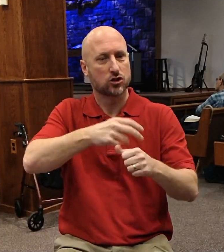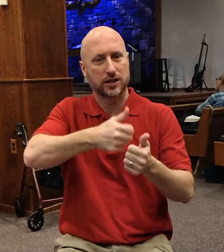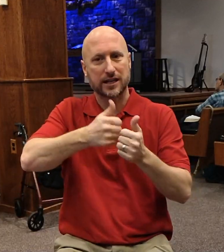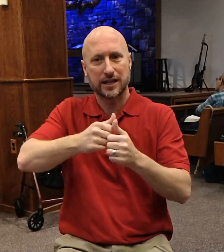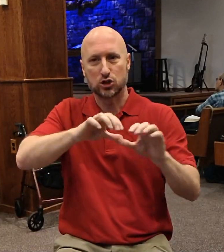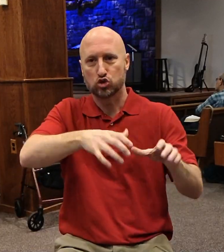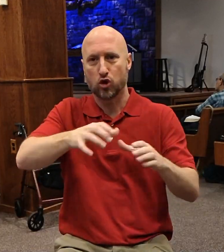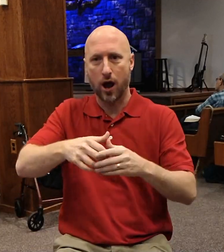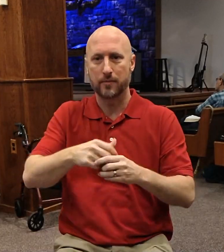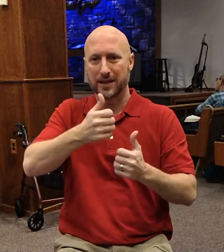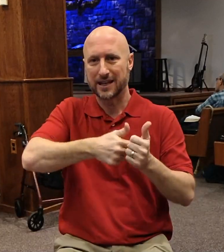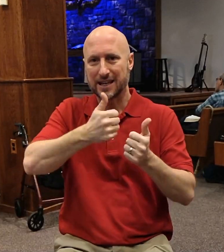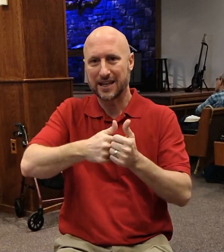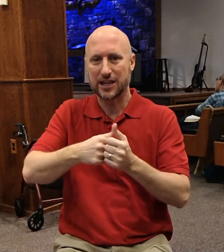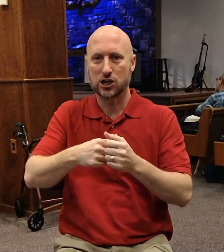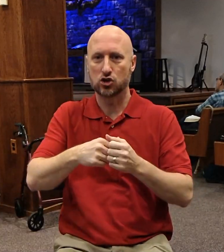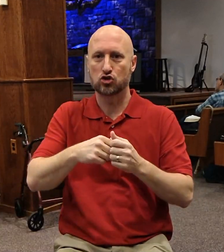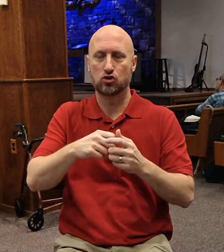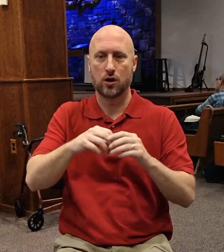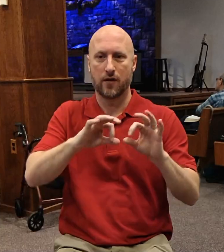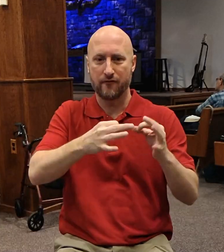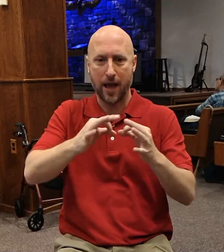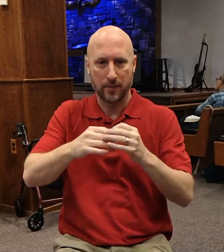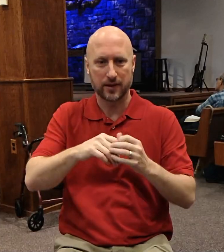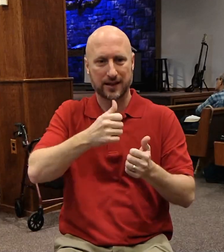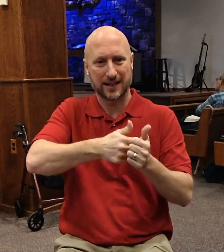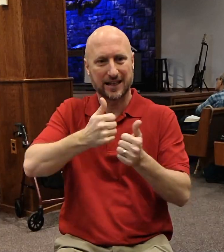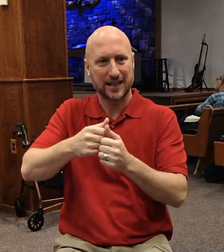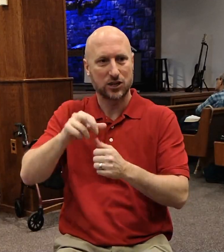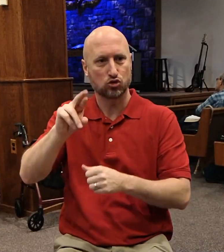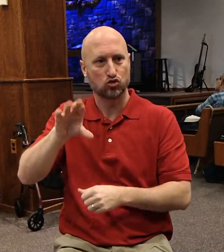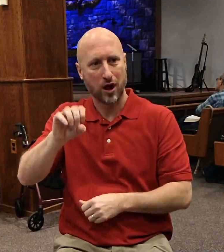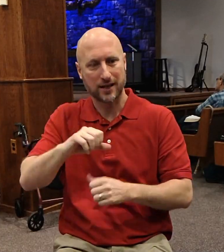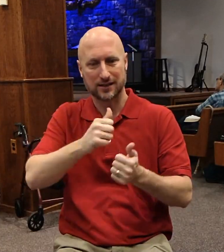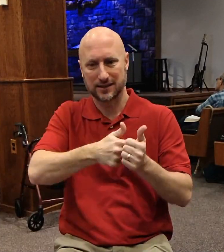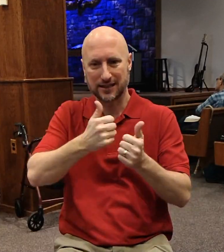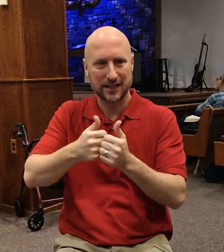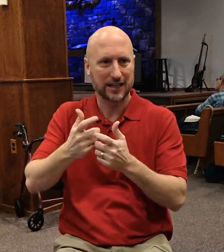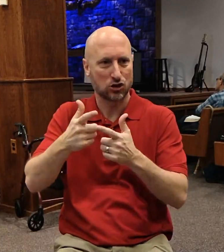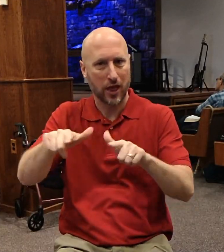every kindred, every tongue, every race around that throne.